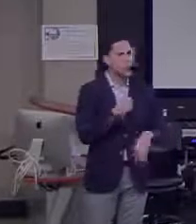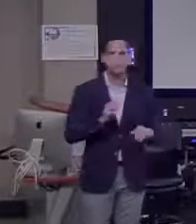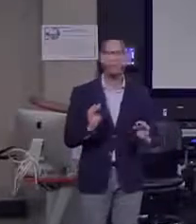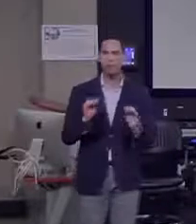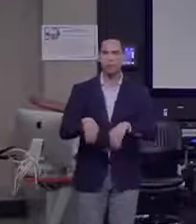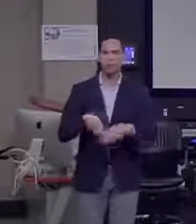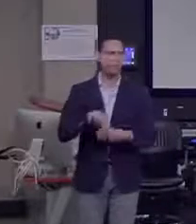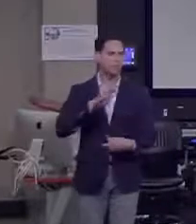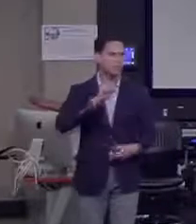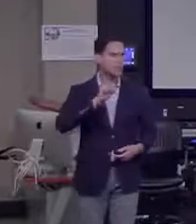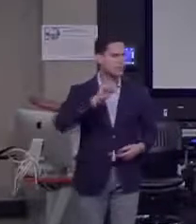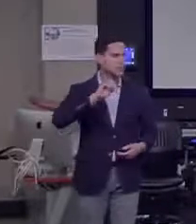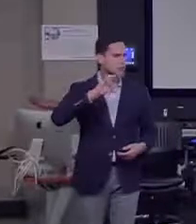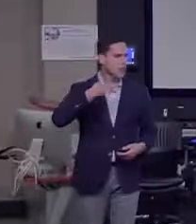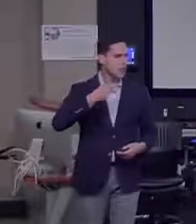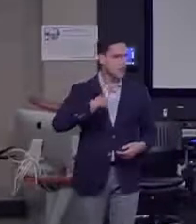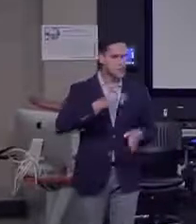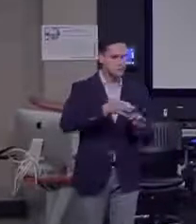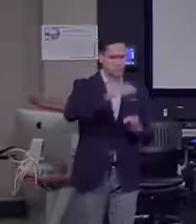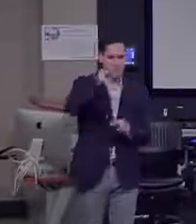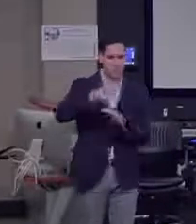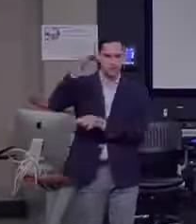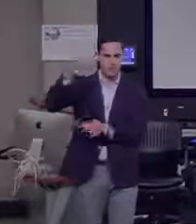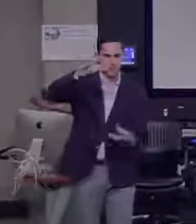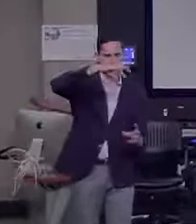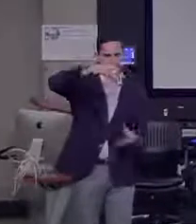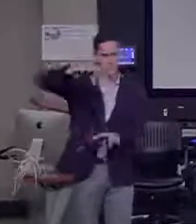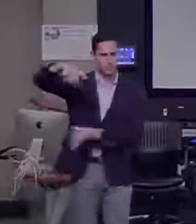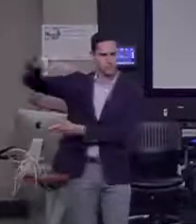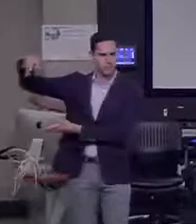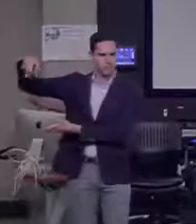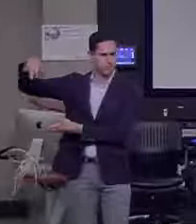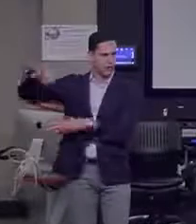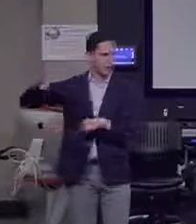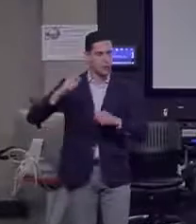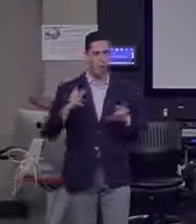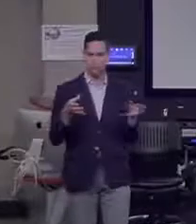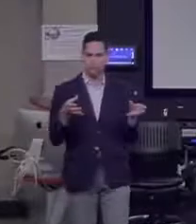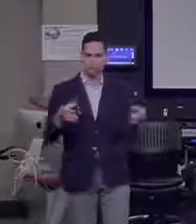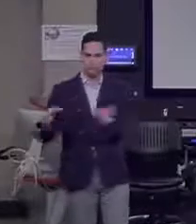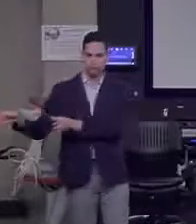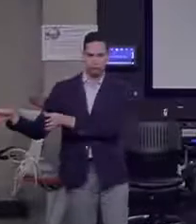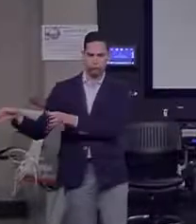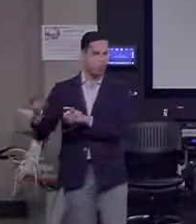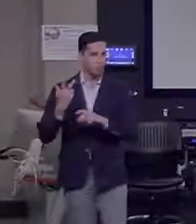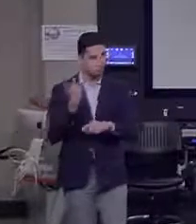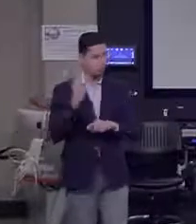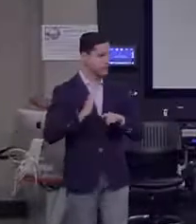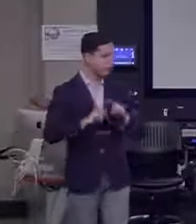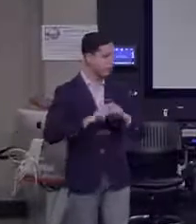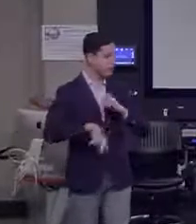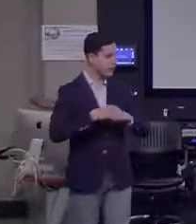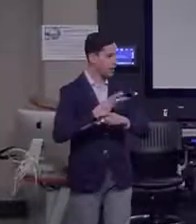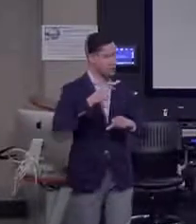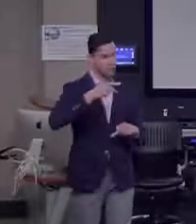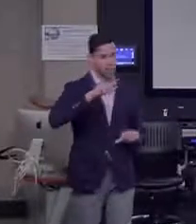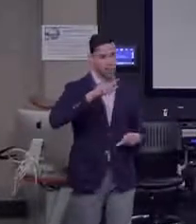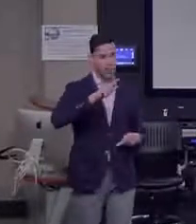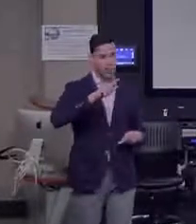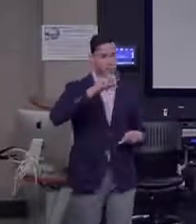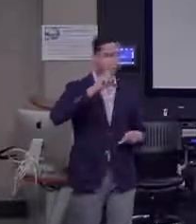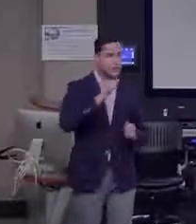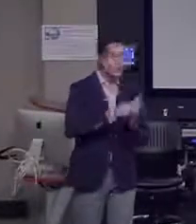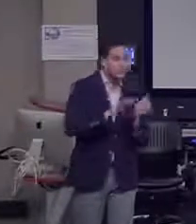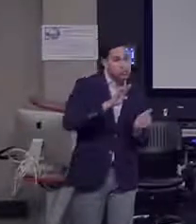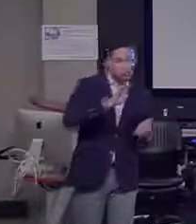it works on a dowel rod system, so you can actually get 3 different puzzles per bench, then we can actually transform the